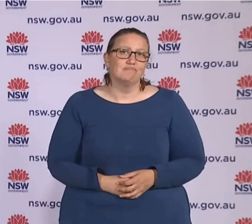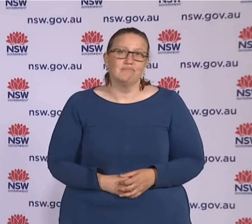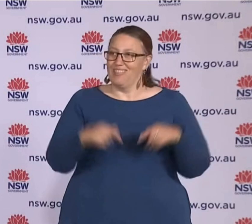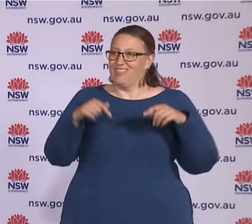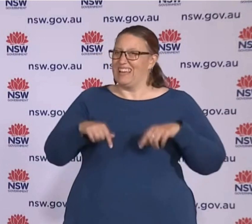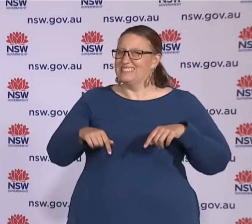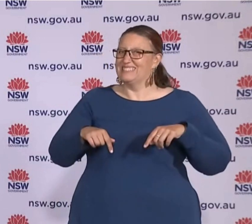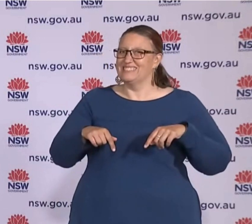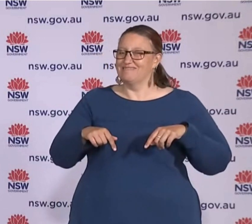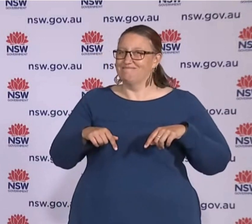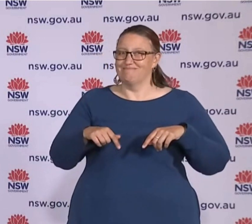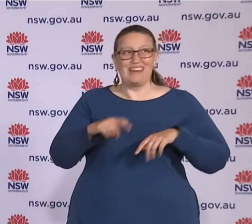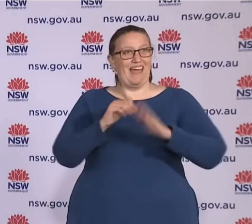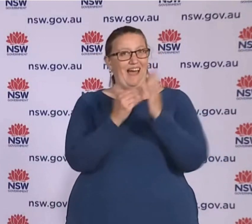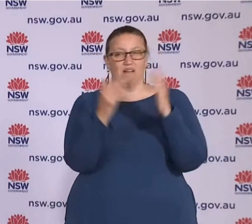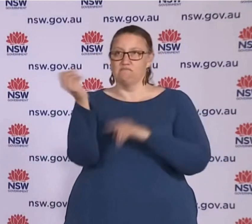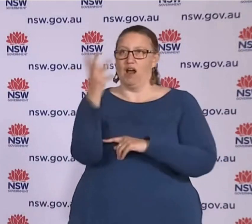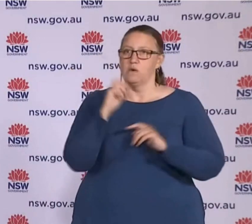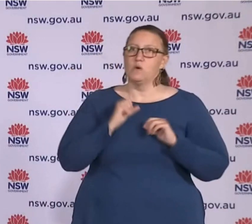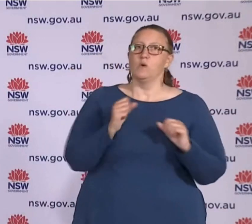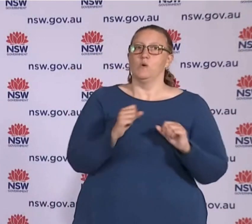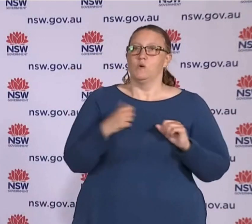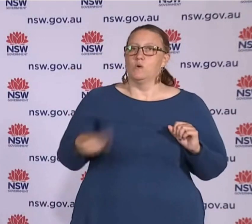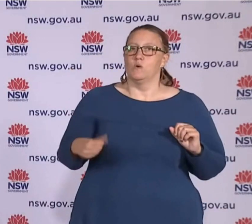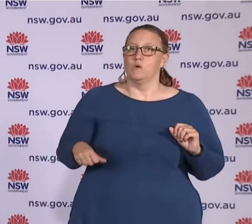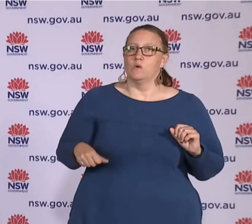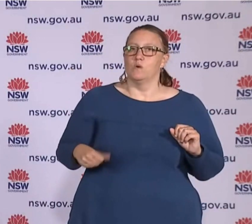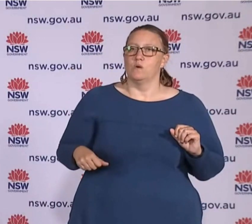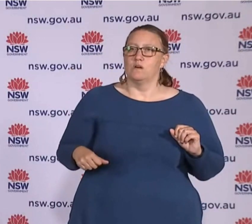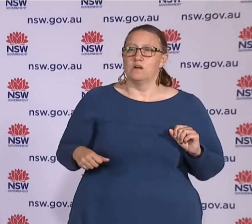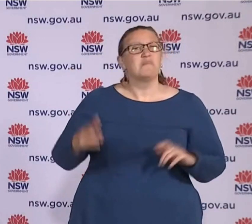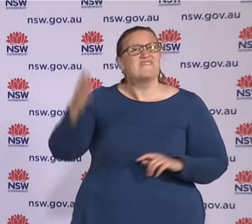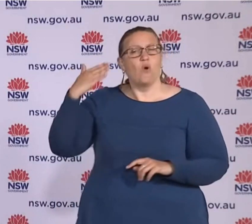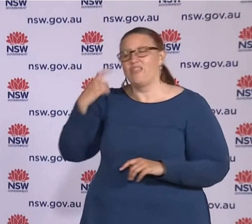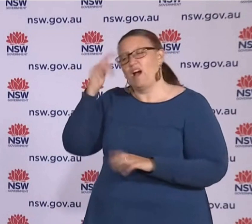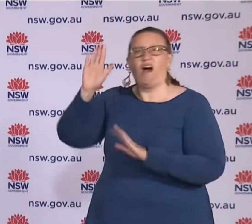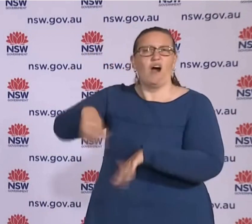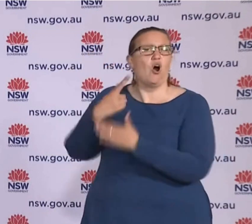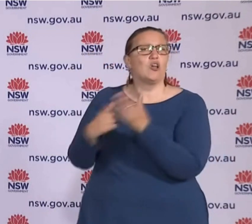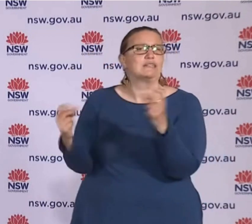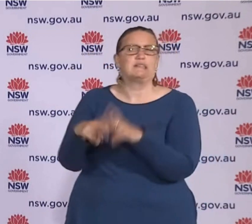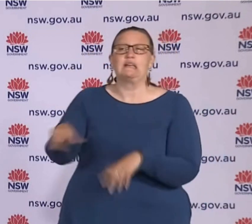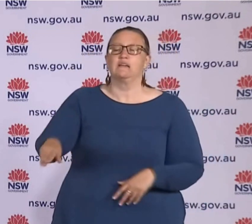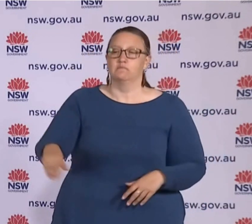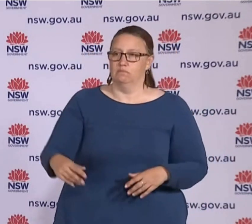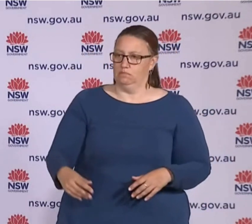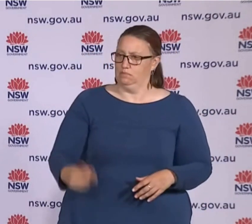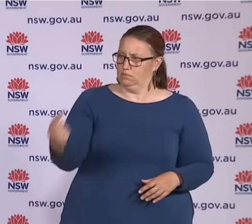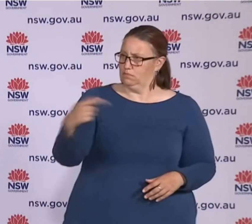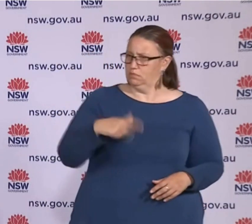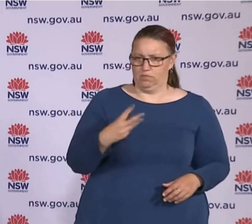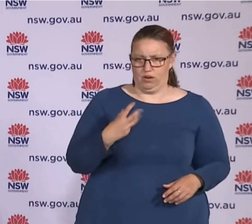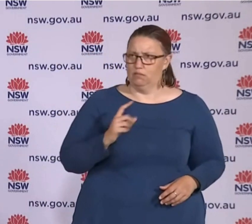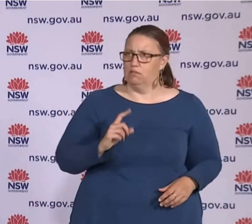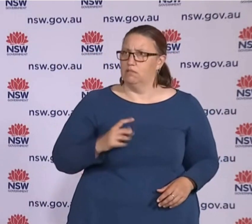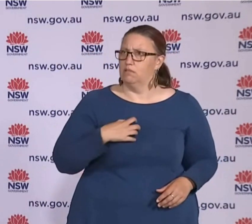that they haven't had much exposure, and this gives them the warning that no one can be complacent. And I read